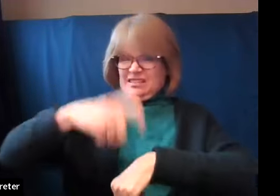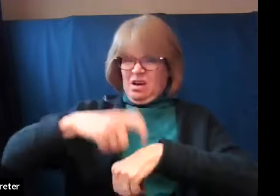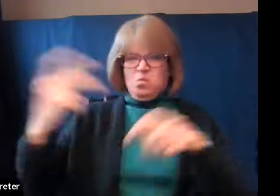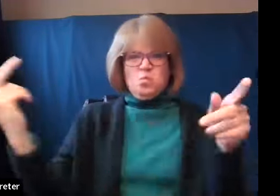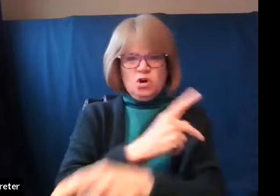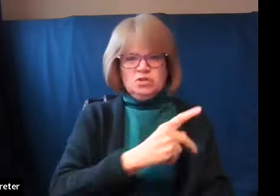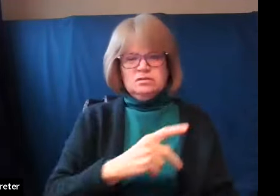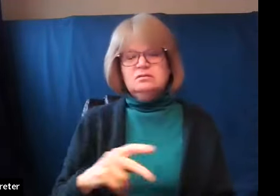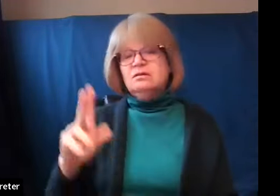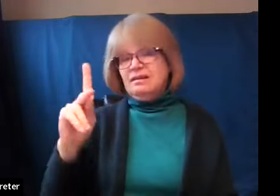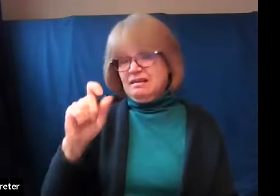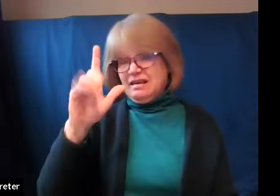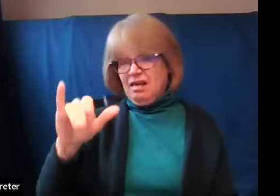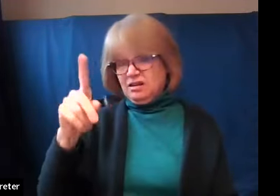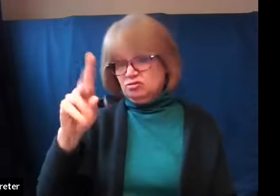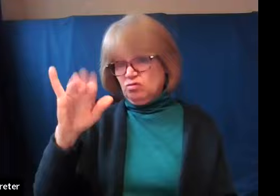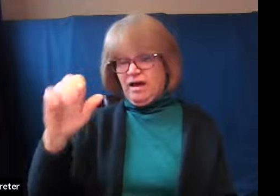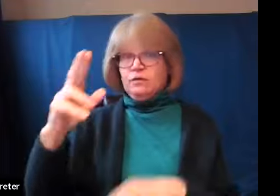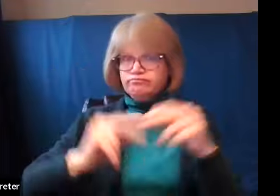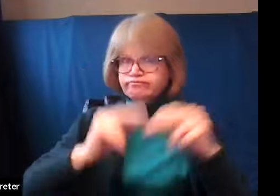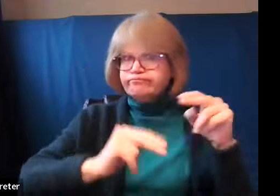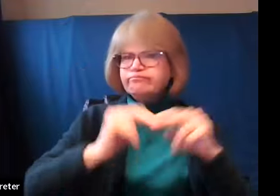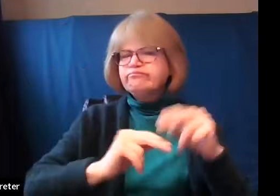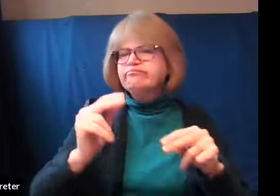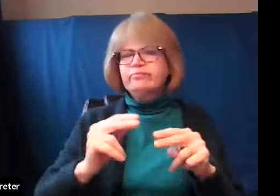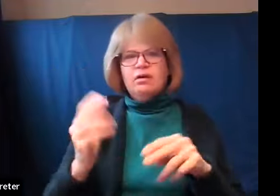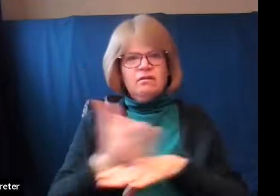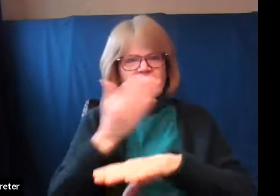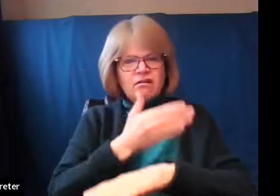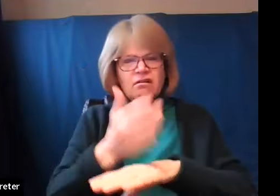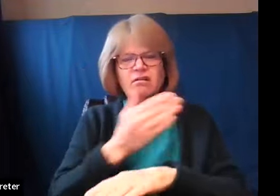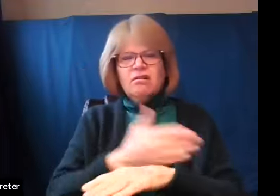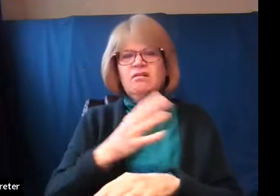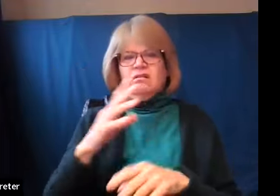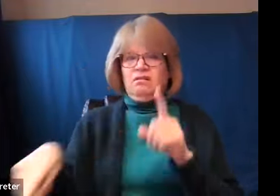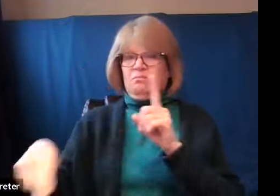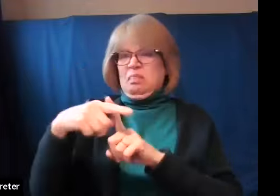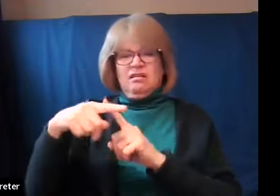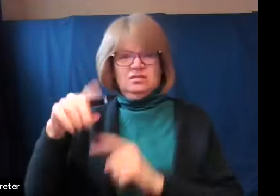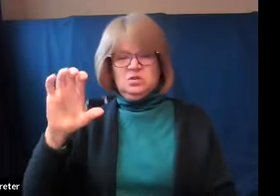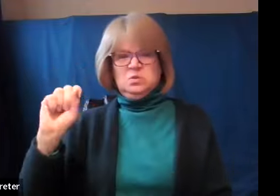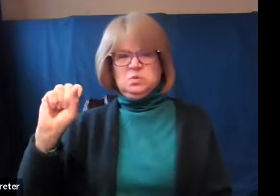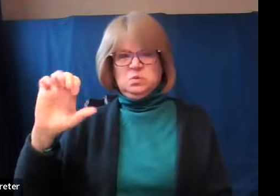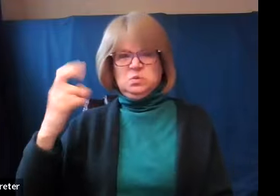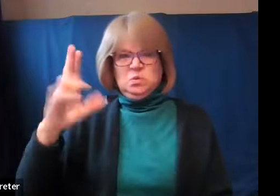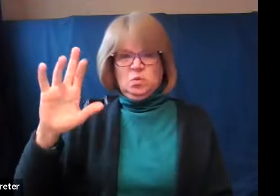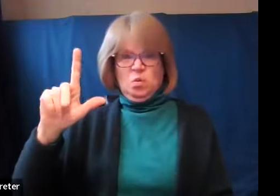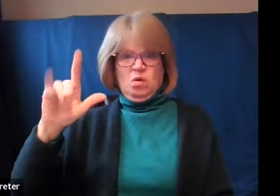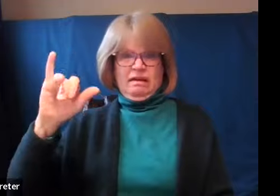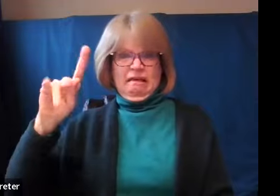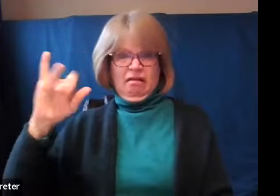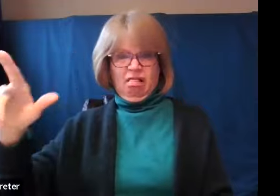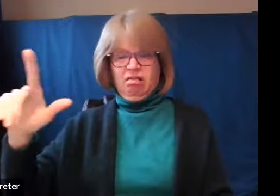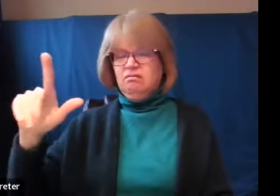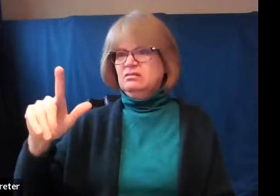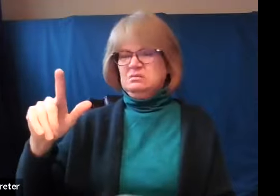The Kelly Drive cattle chute was under construction, along with sections of the Shorekill Detestway. The pastor